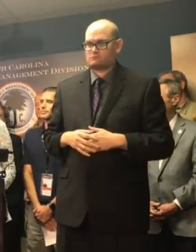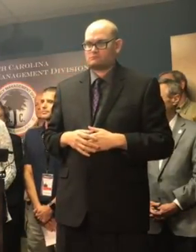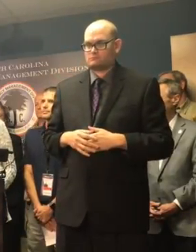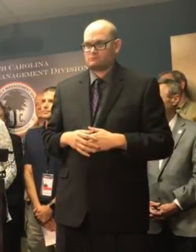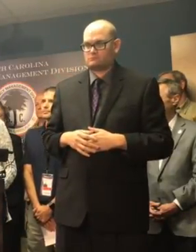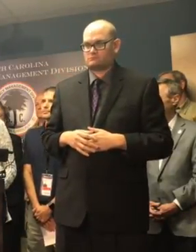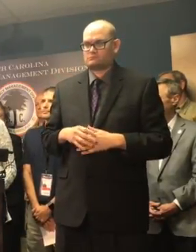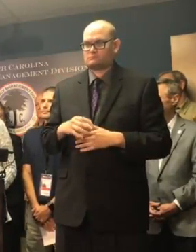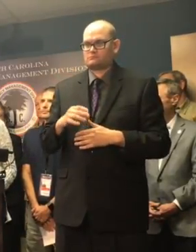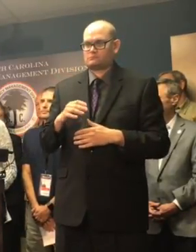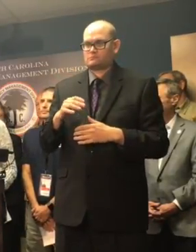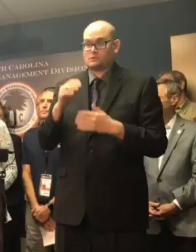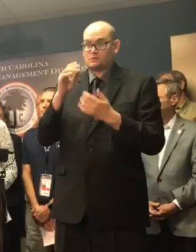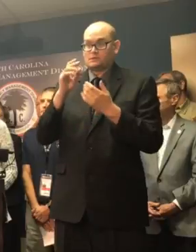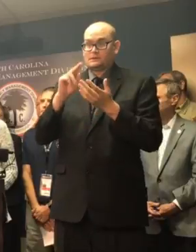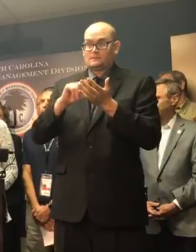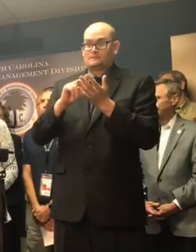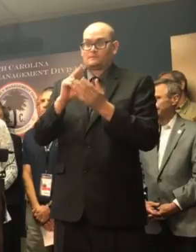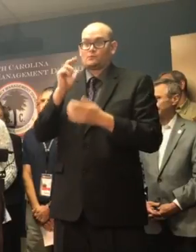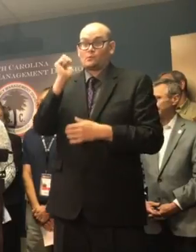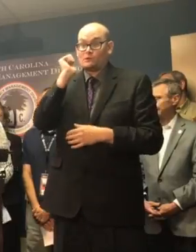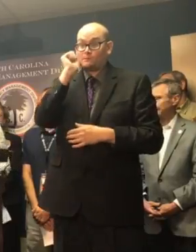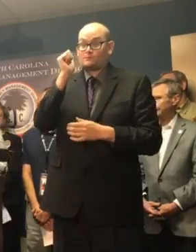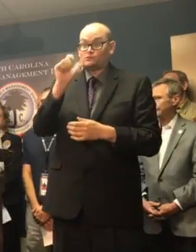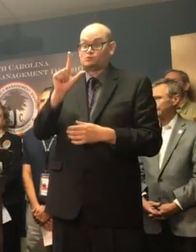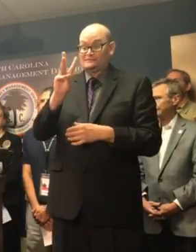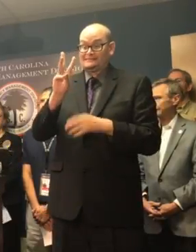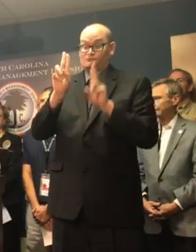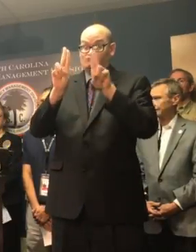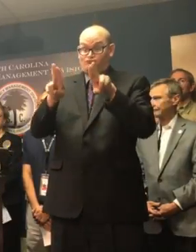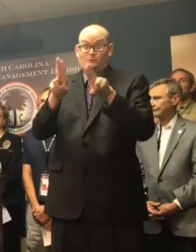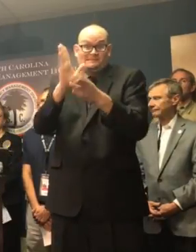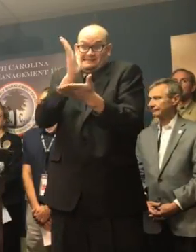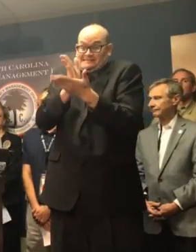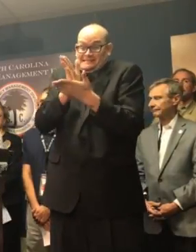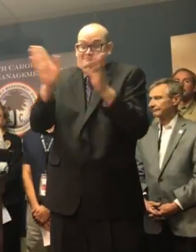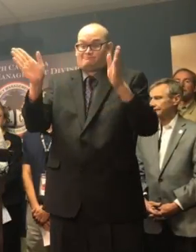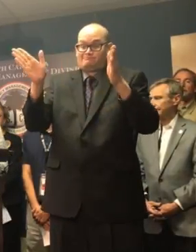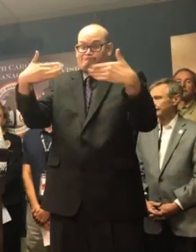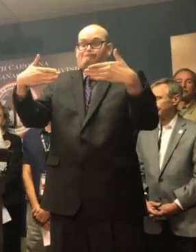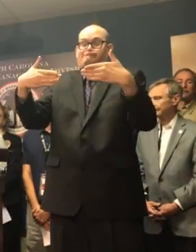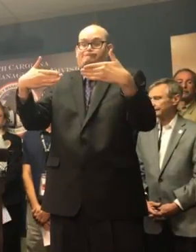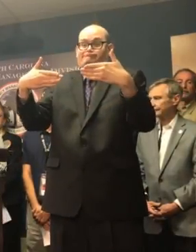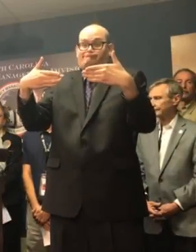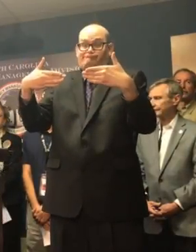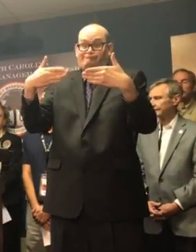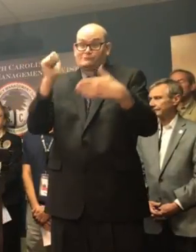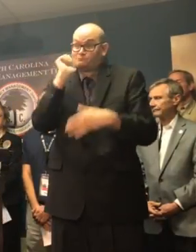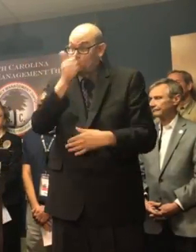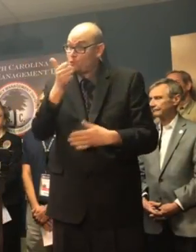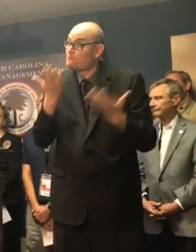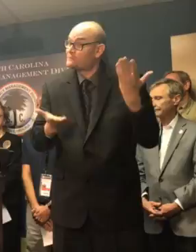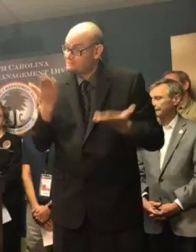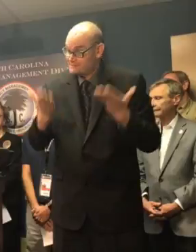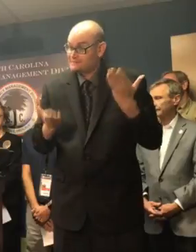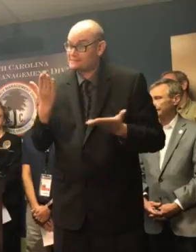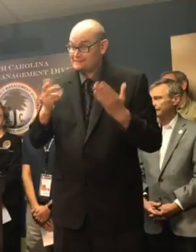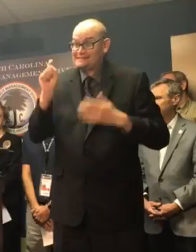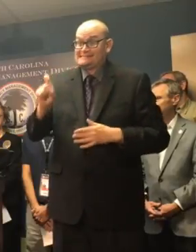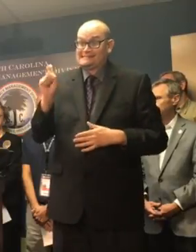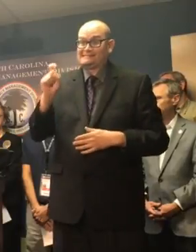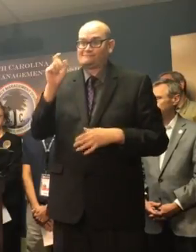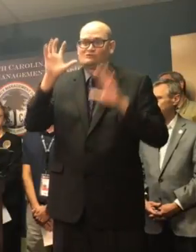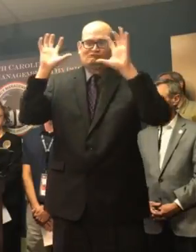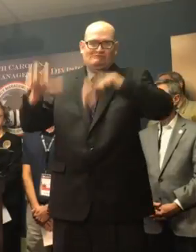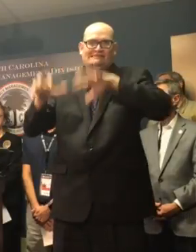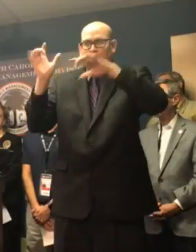reversal tomorrow on I-26, and that is because the storm is starting to move in faster. We need to reposition the people, our men and